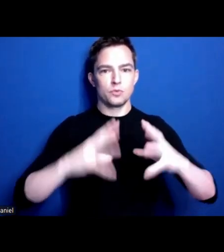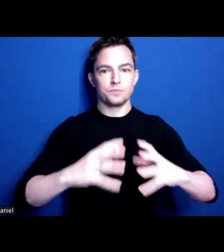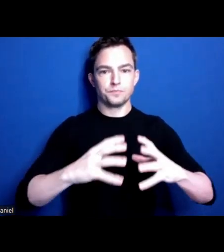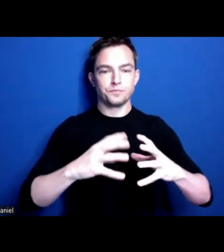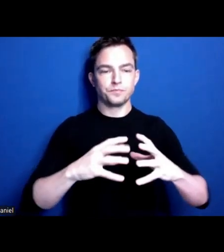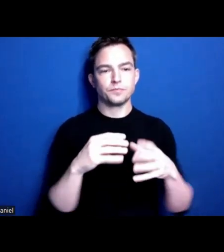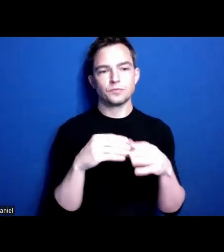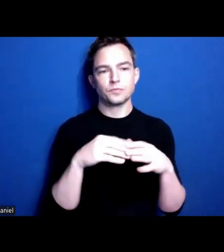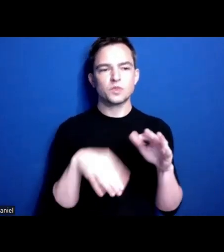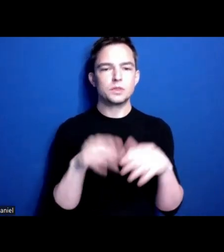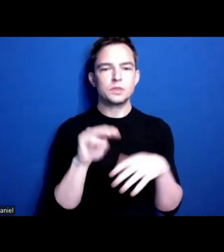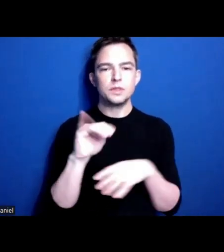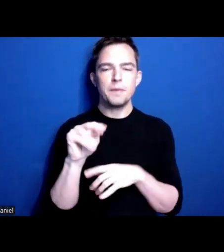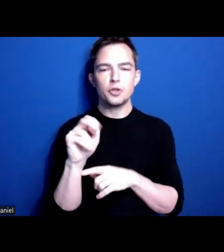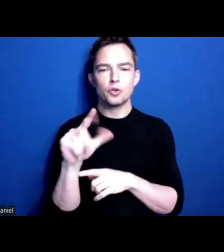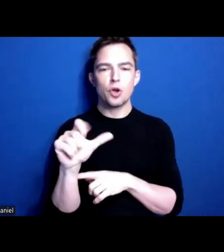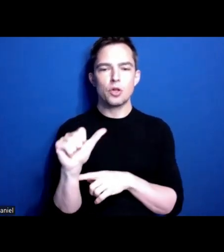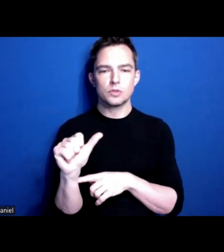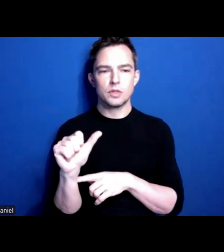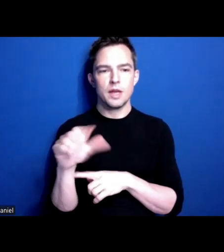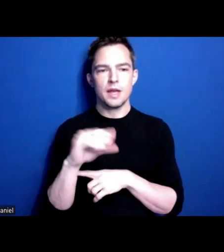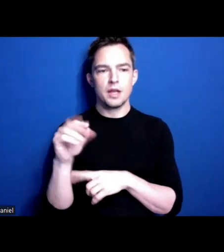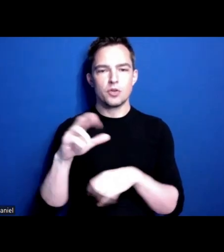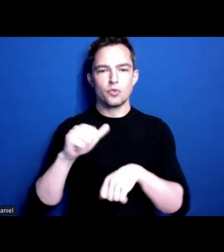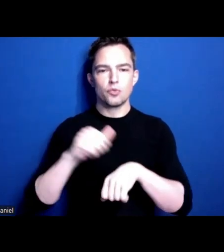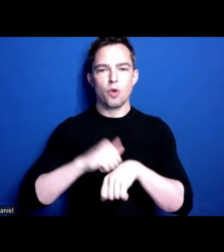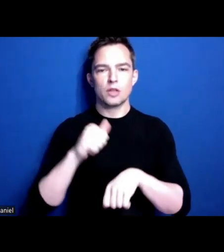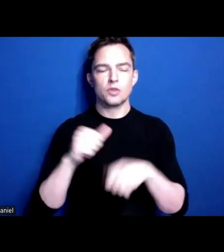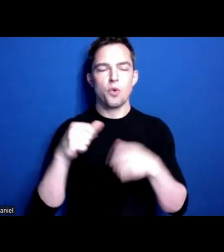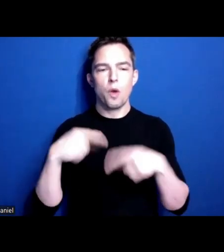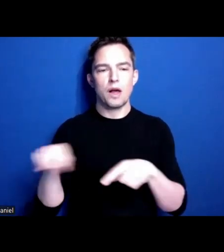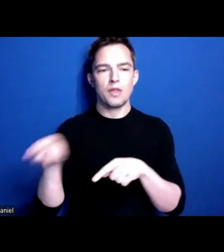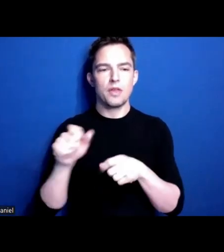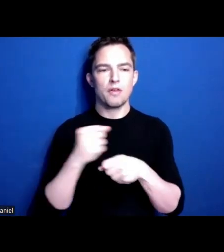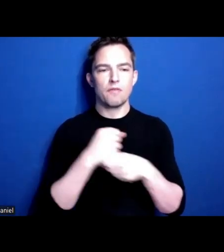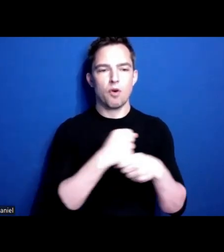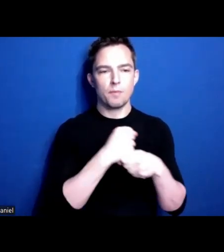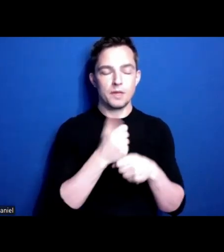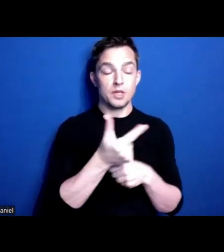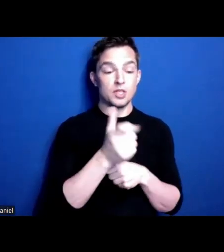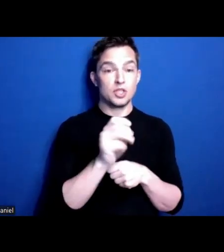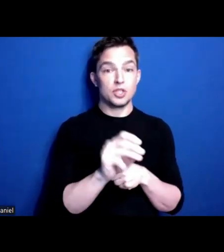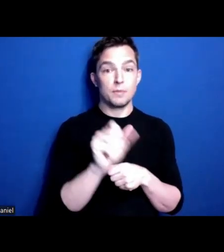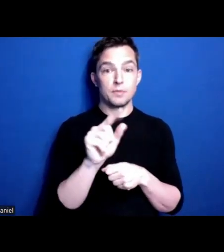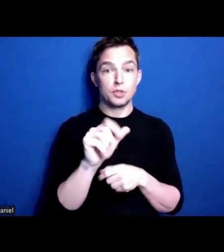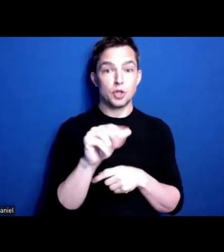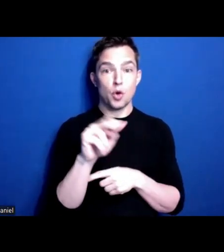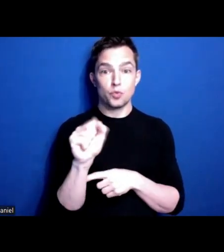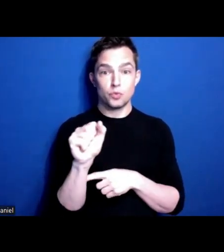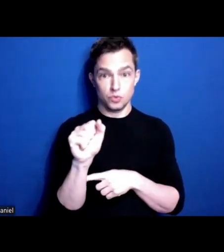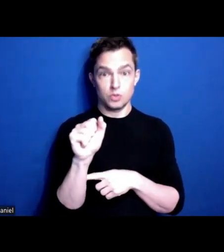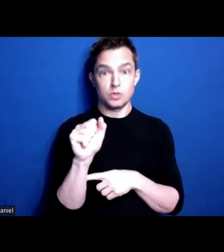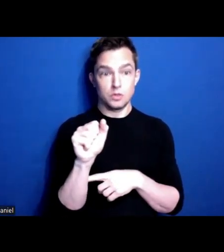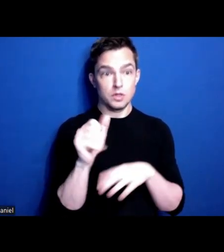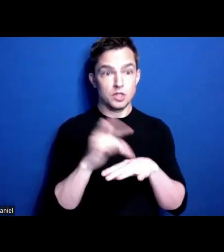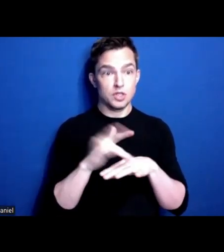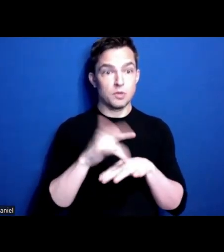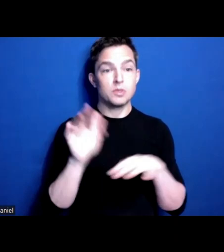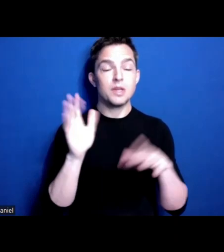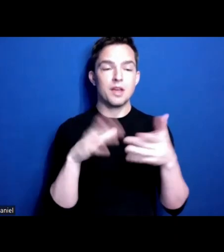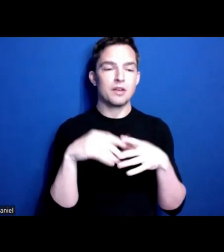within minerals and rocks as they are forming. So gemstones are categorized according to notions of